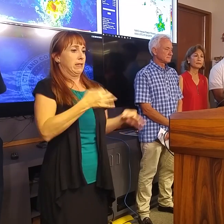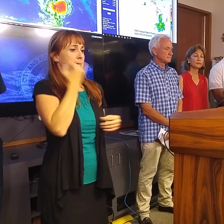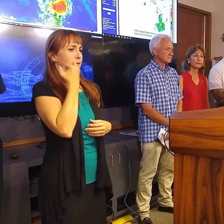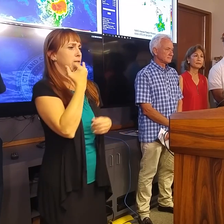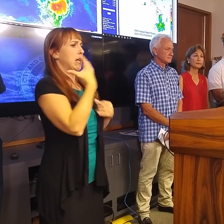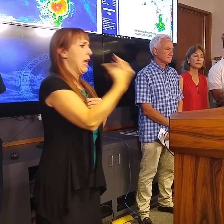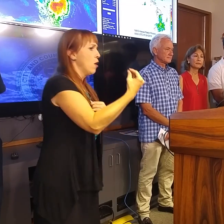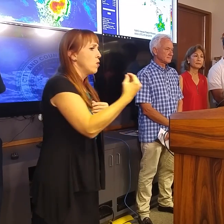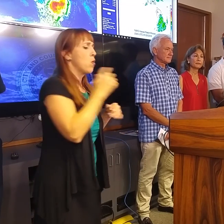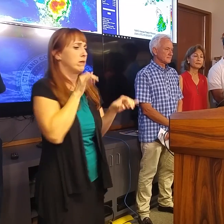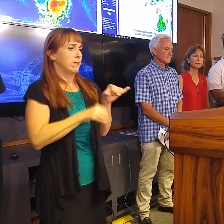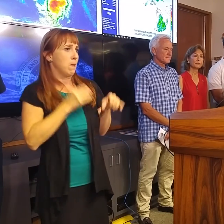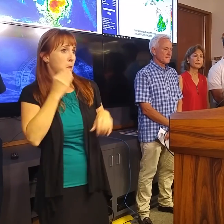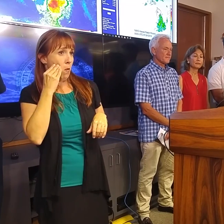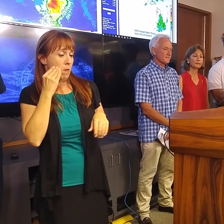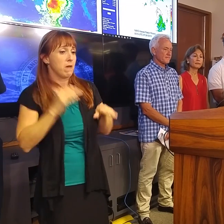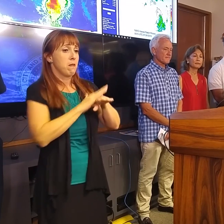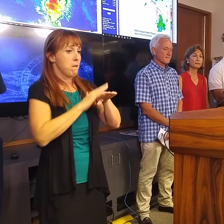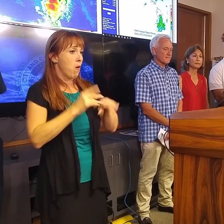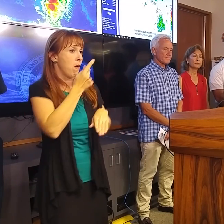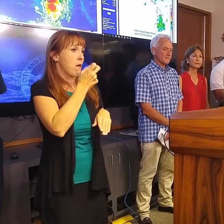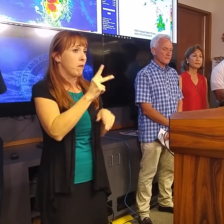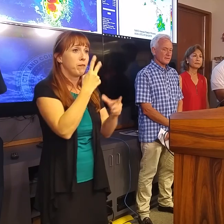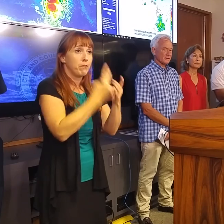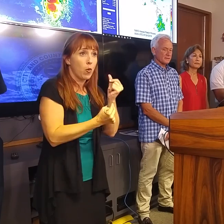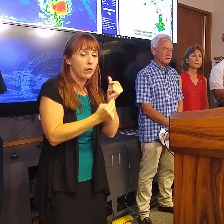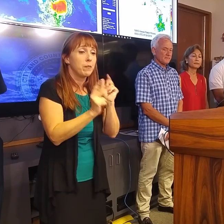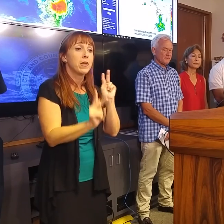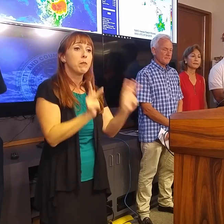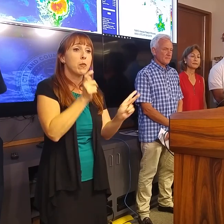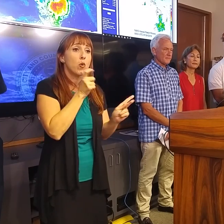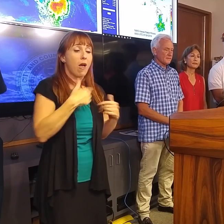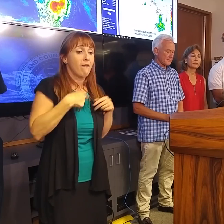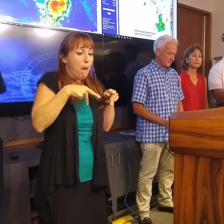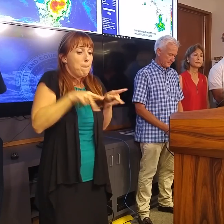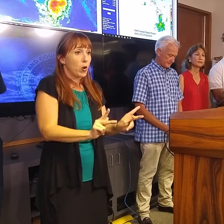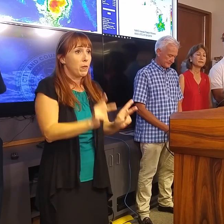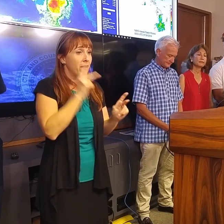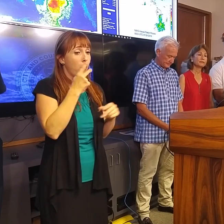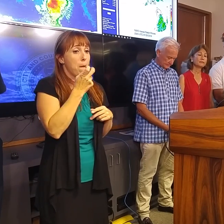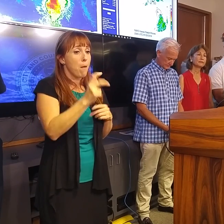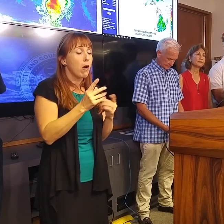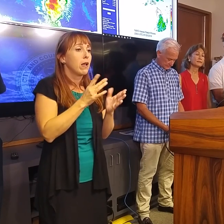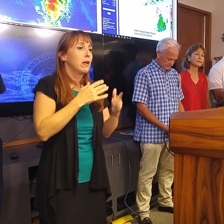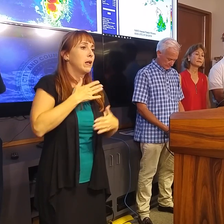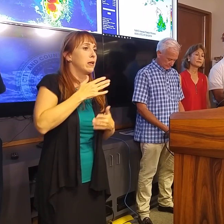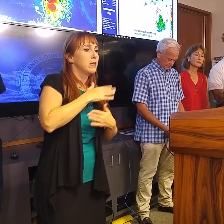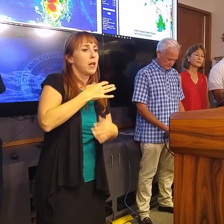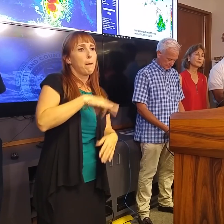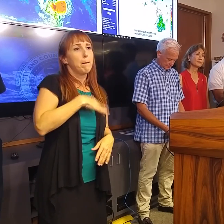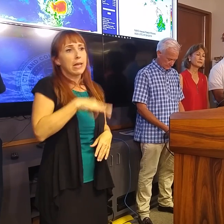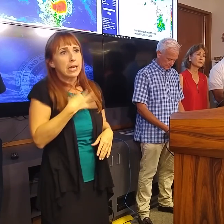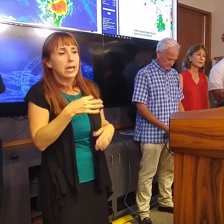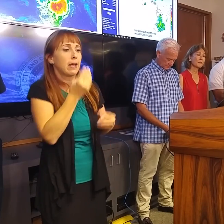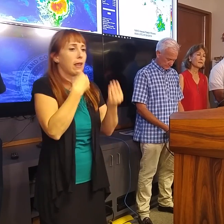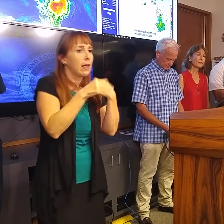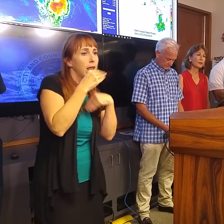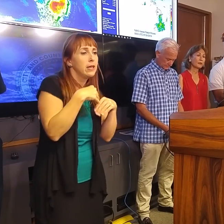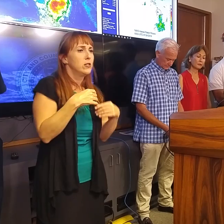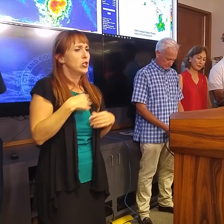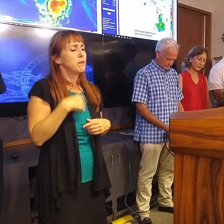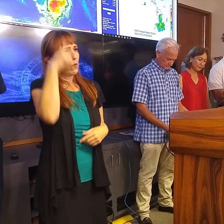out in our parks or going to our beaches. All those who are holding park permits for picnics or events also make